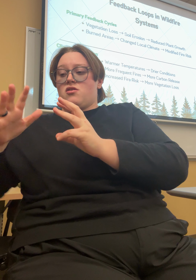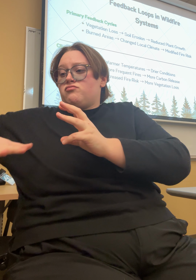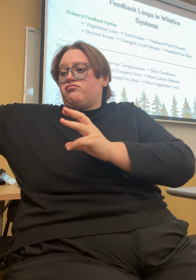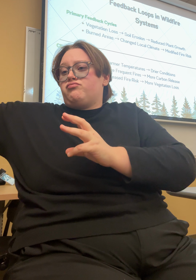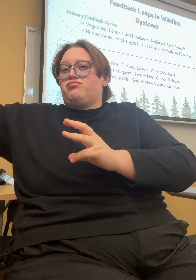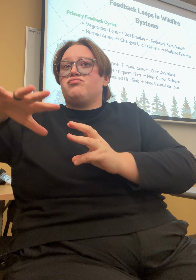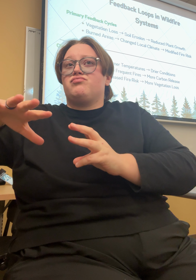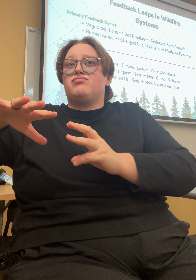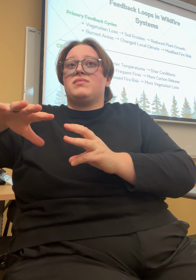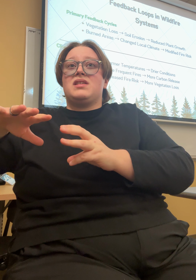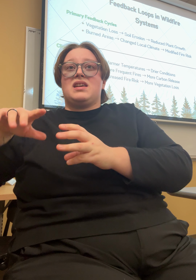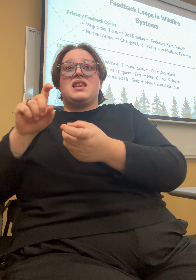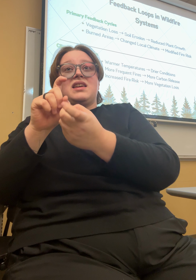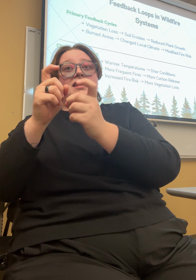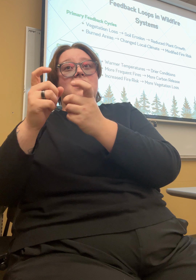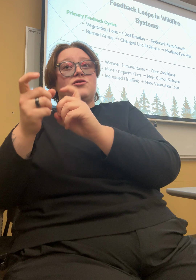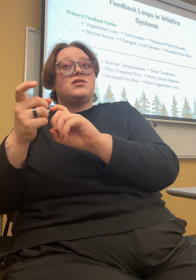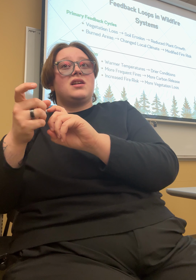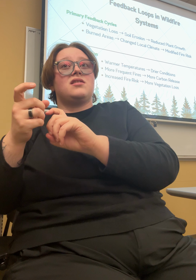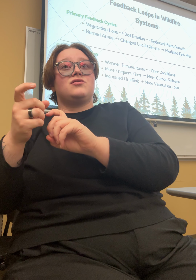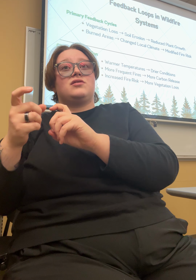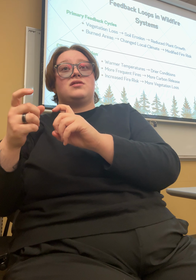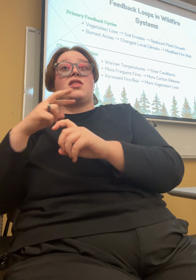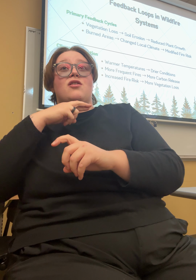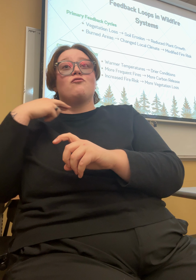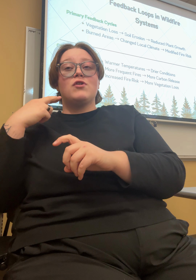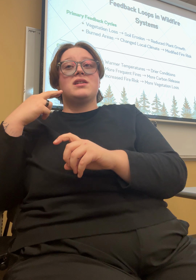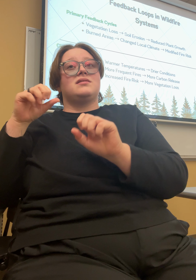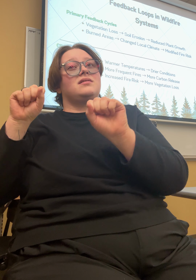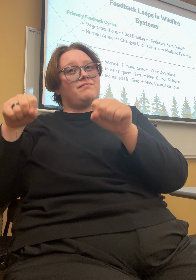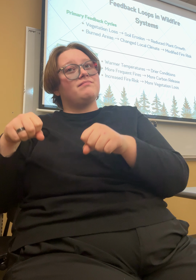risk. And then for climate connection,